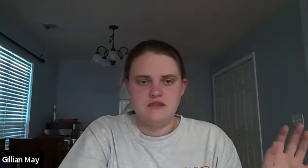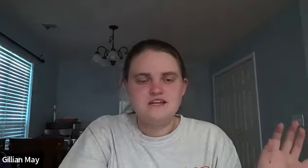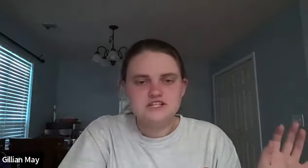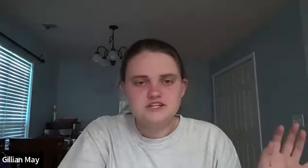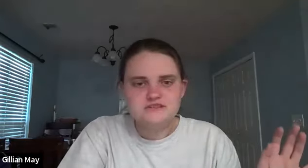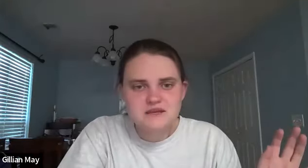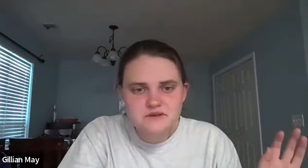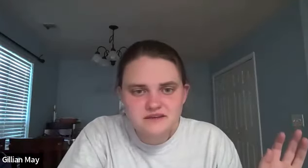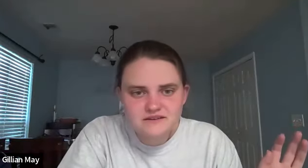Ashley, are you typing?